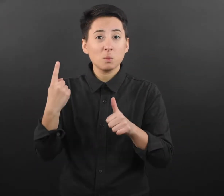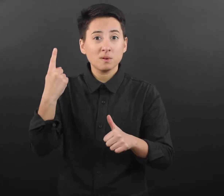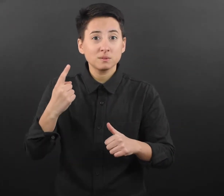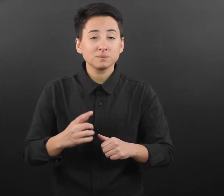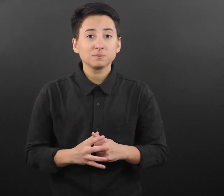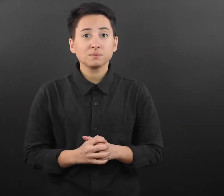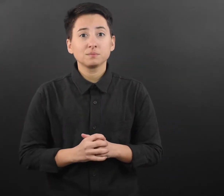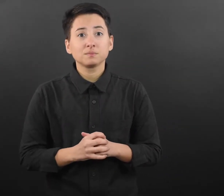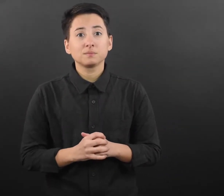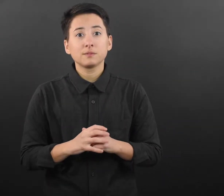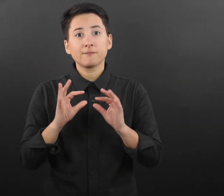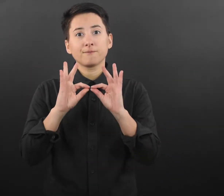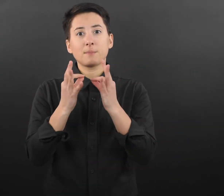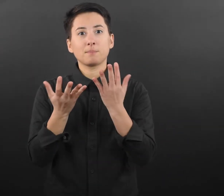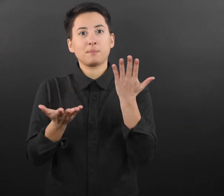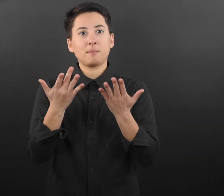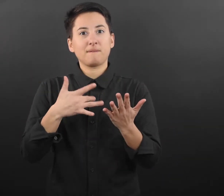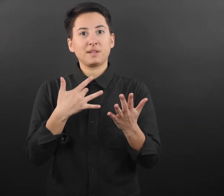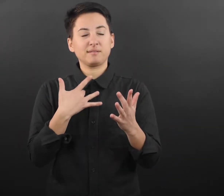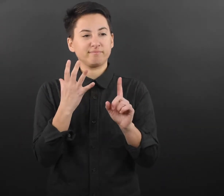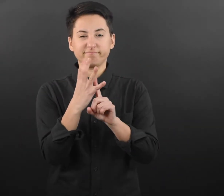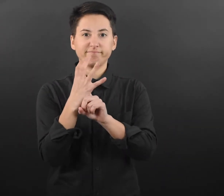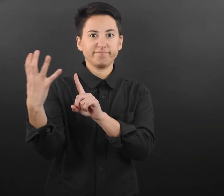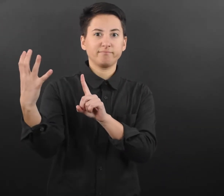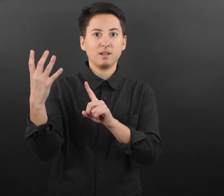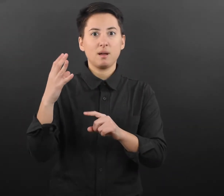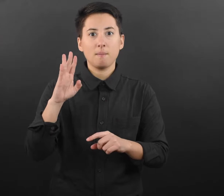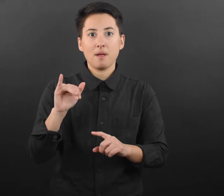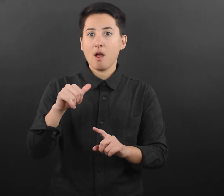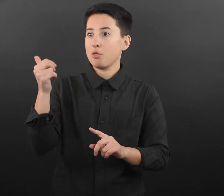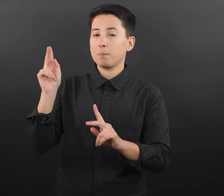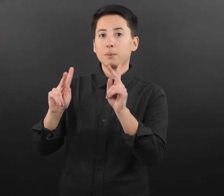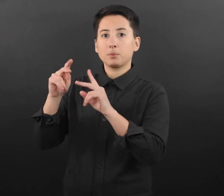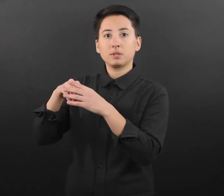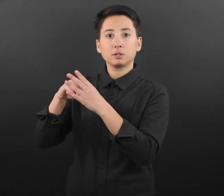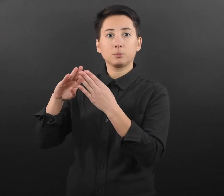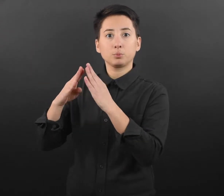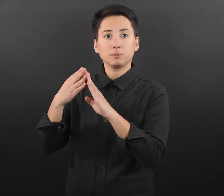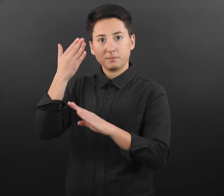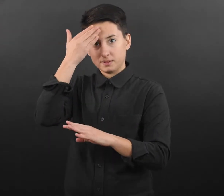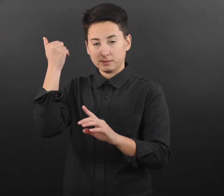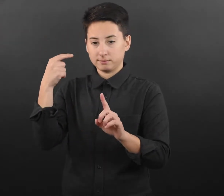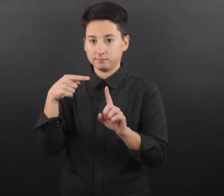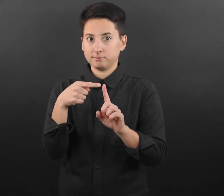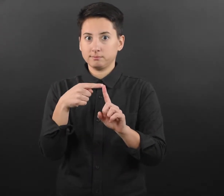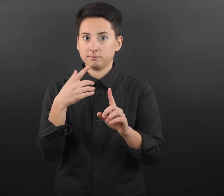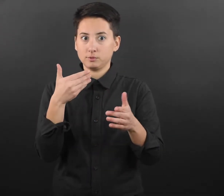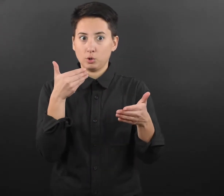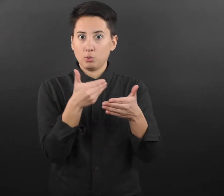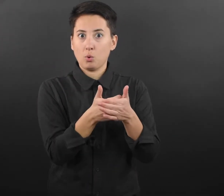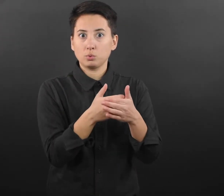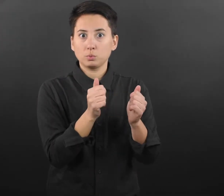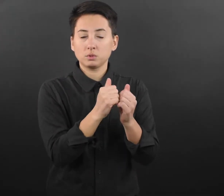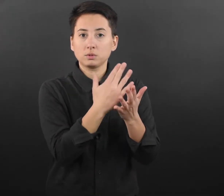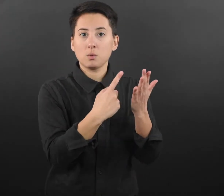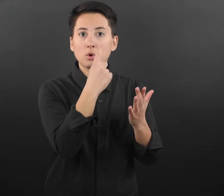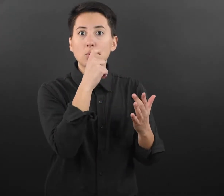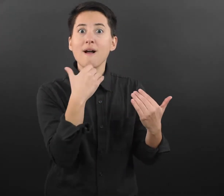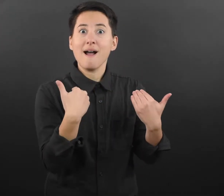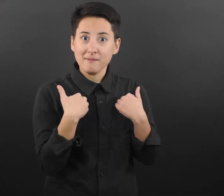creates difficult separations for everyone. Families may also feel stigmatized by others in their community for